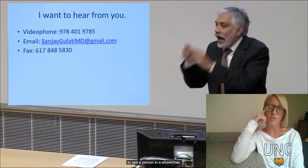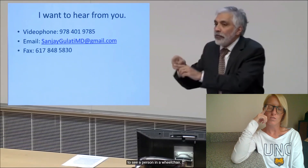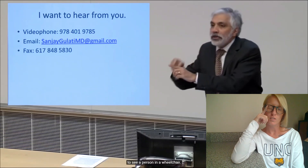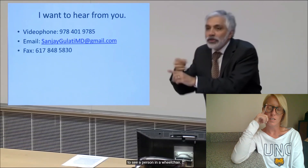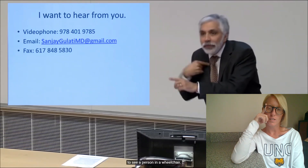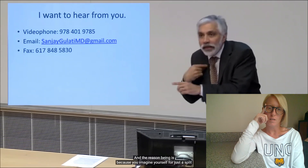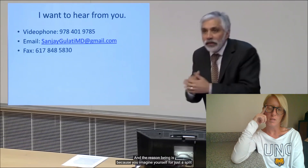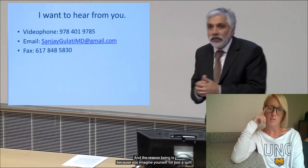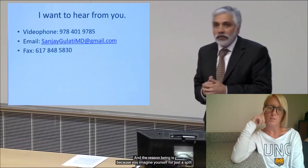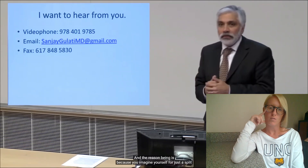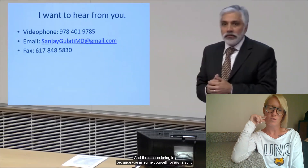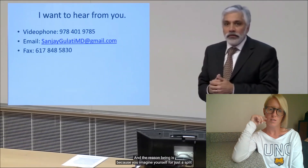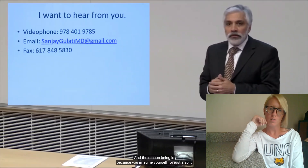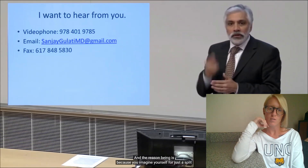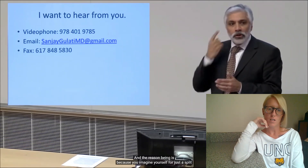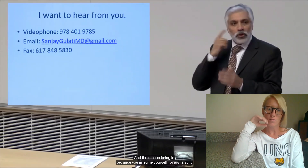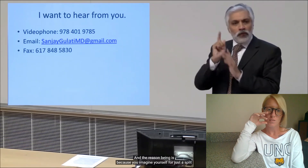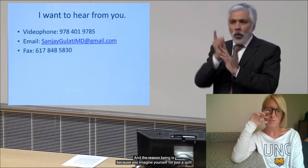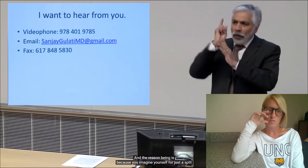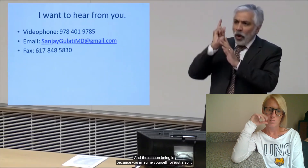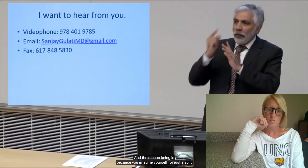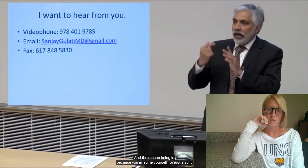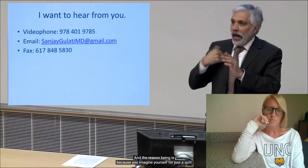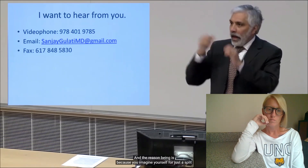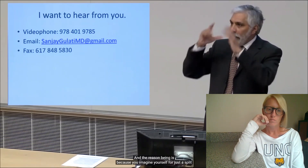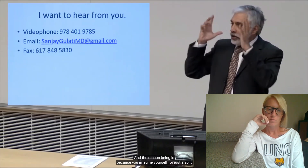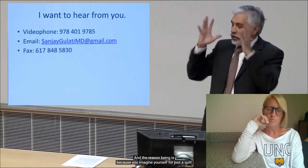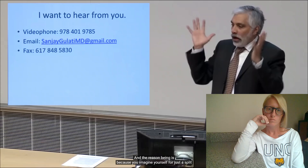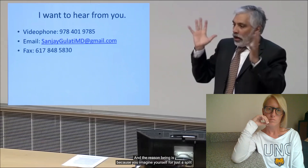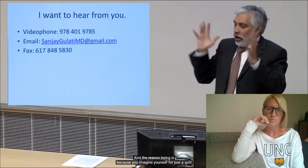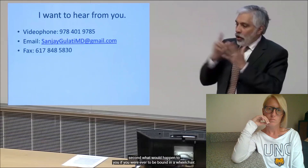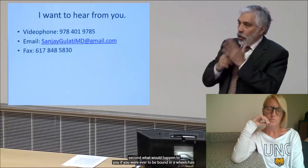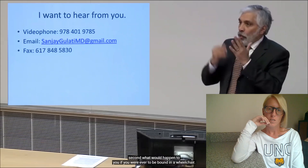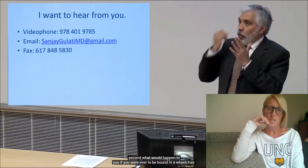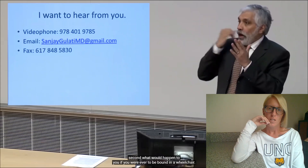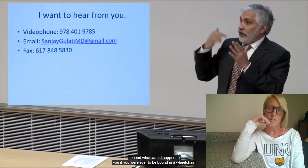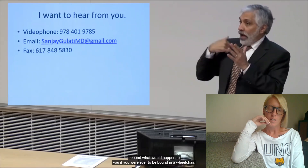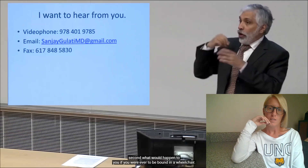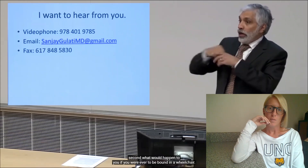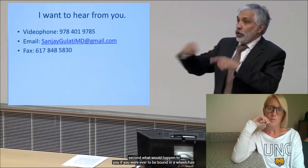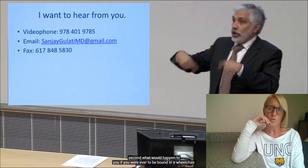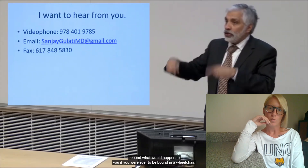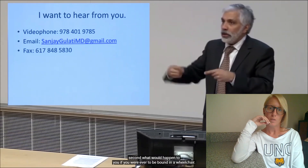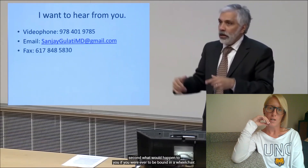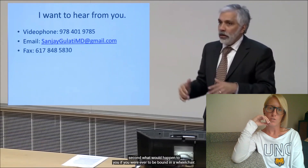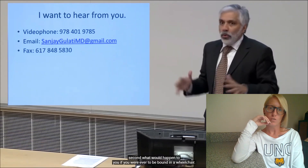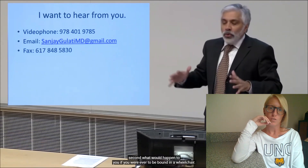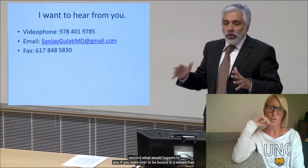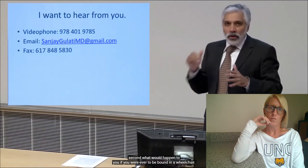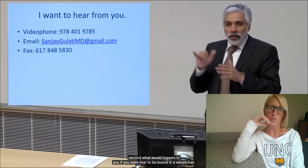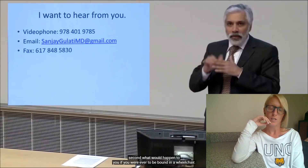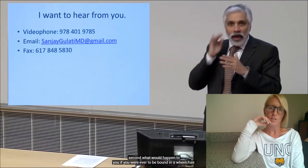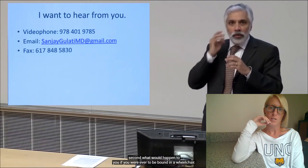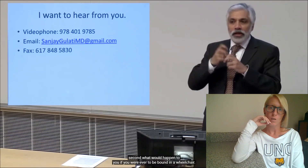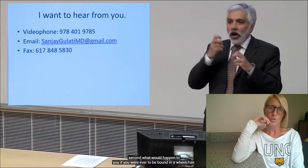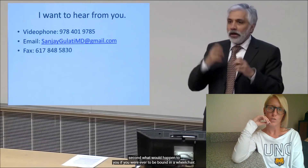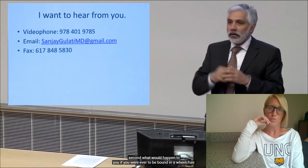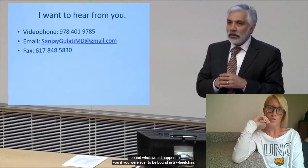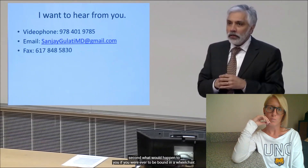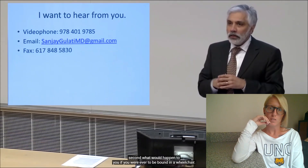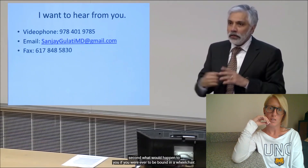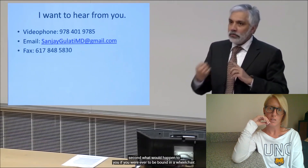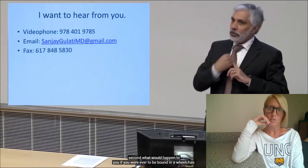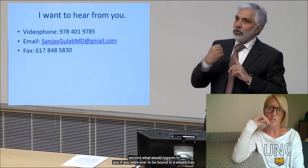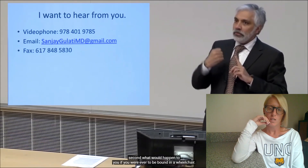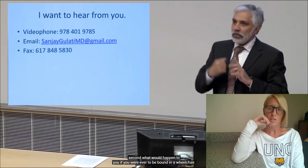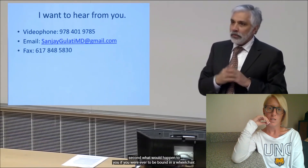in a wheelchair. Understand that makes them different And the than reason being ourselves. is because you imagine yourself for just a split second, And maybe you what would imagine happen to yourself you if in you were the ever wheelchair to